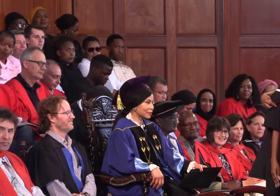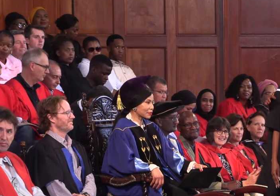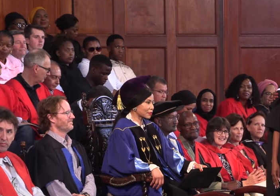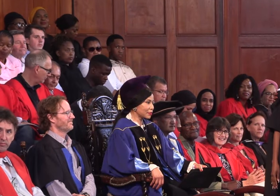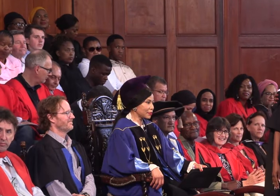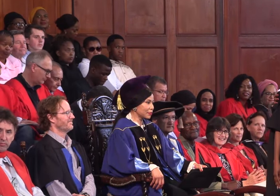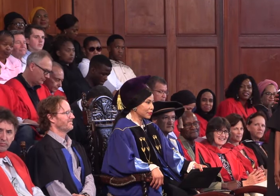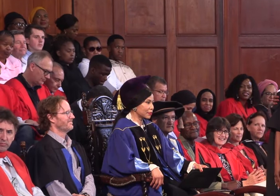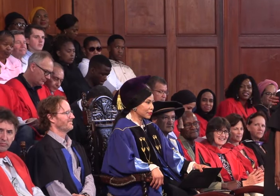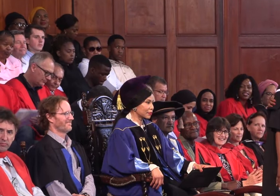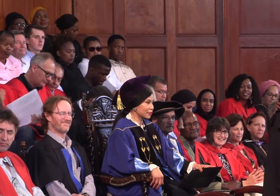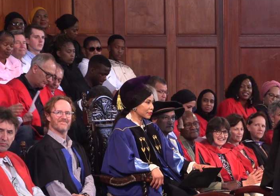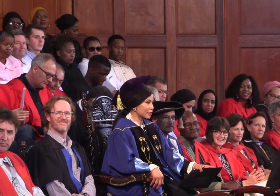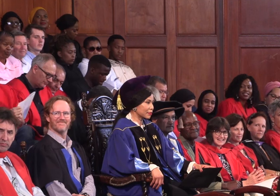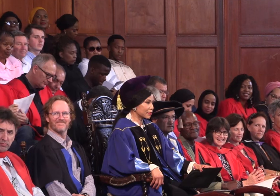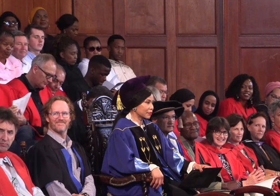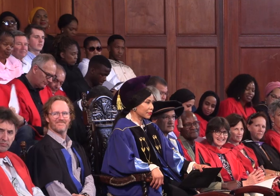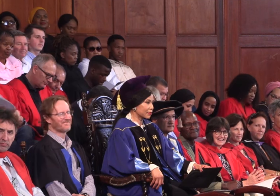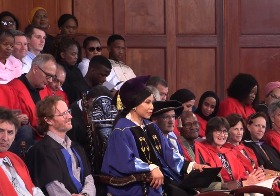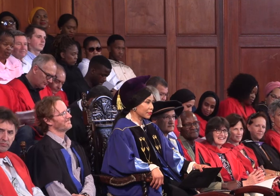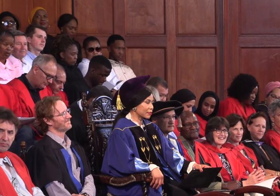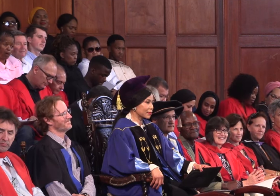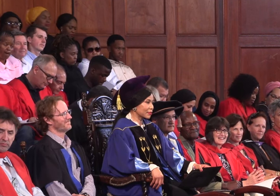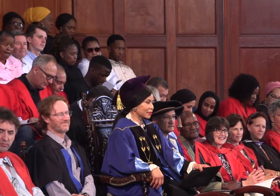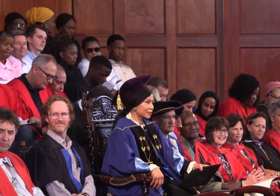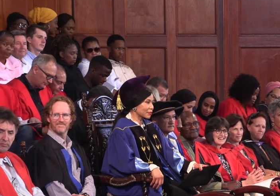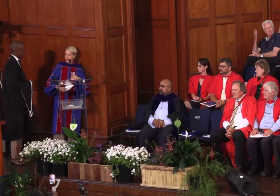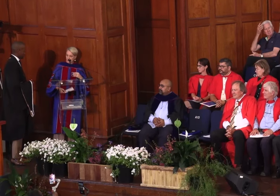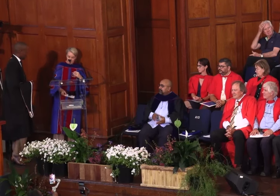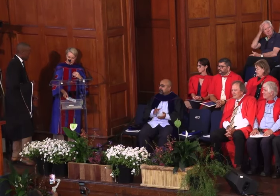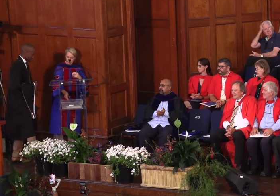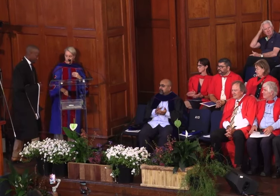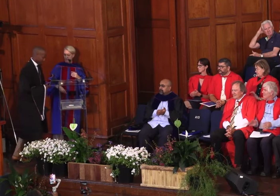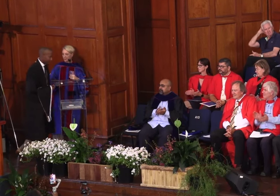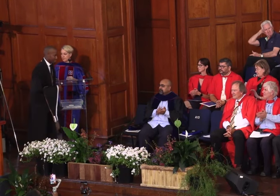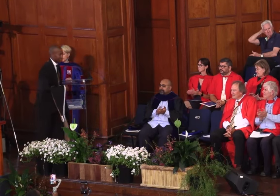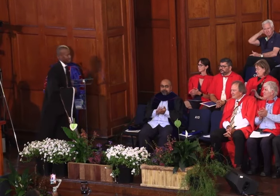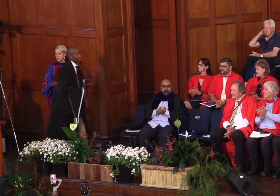For the degree of Master of Laws in Commercial Law, Sebitsimang Semuli.